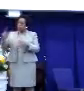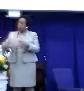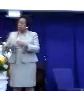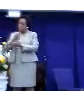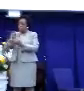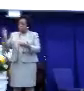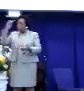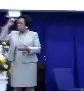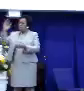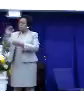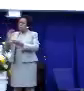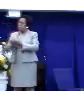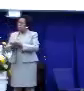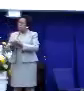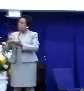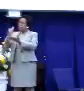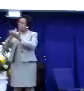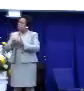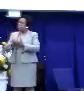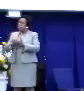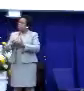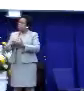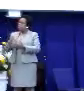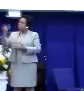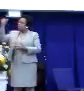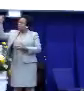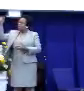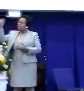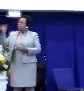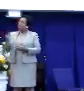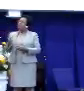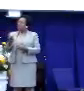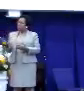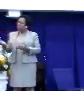that believe, help them, oh God. Help them to hold on to the things that